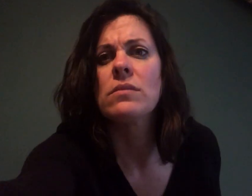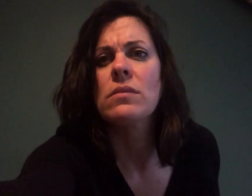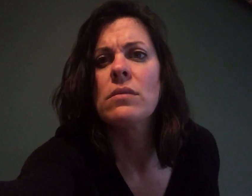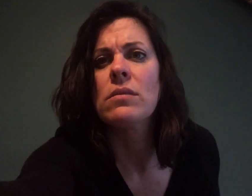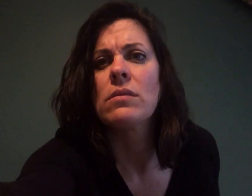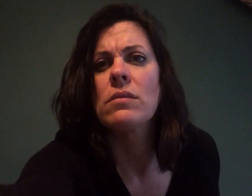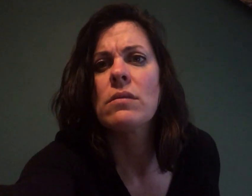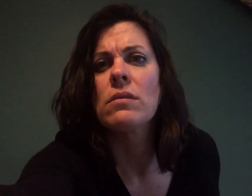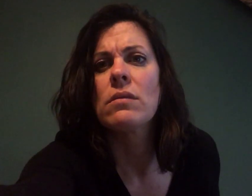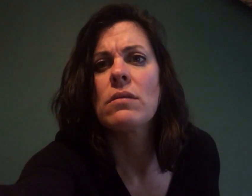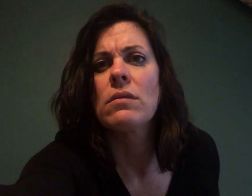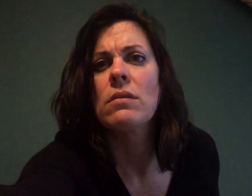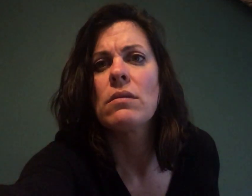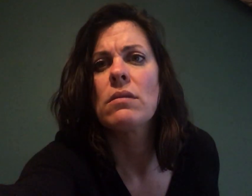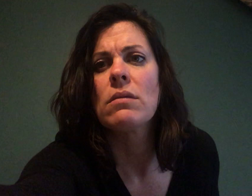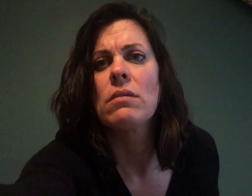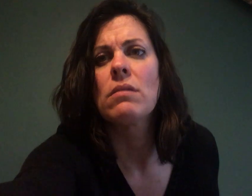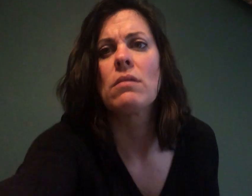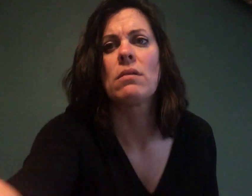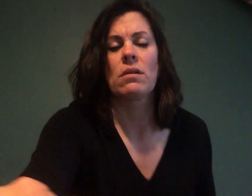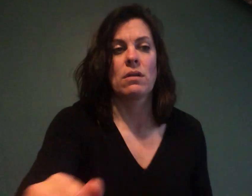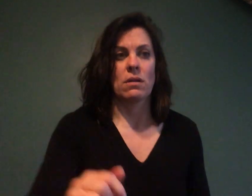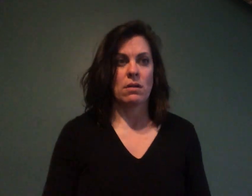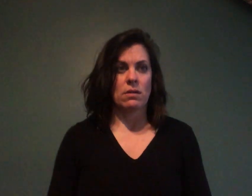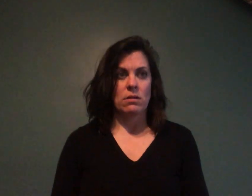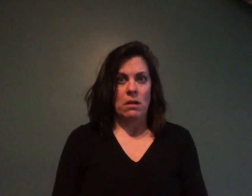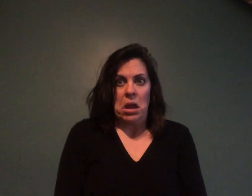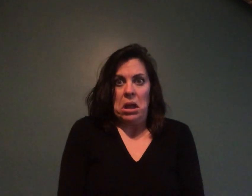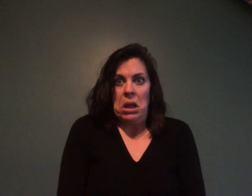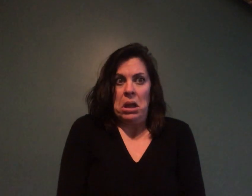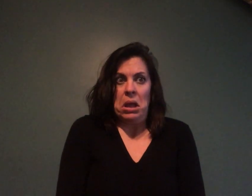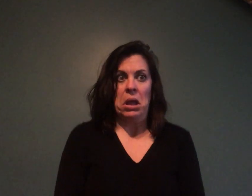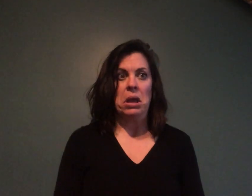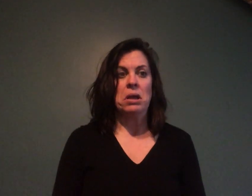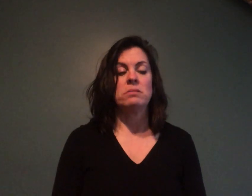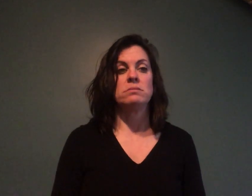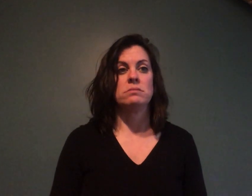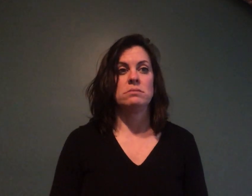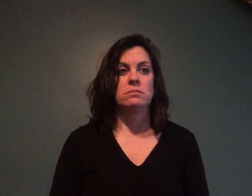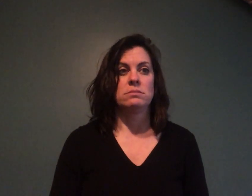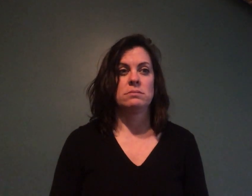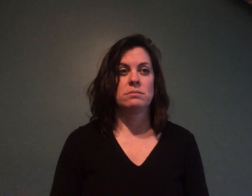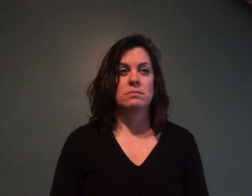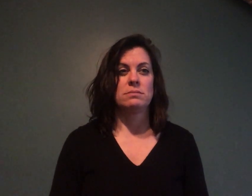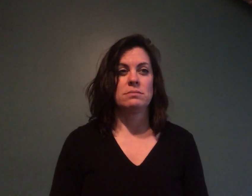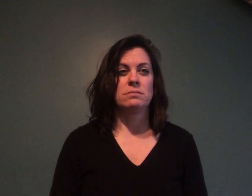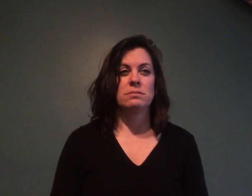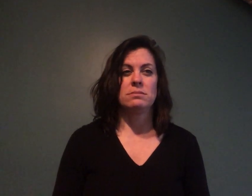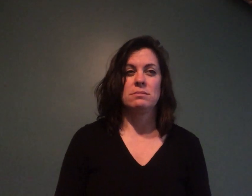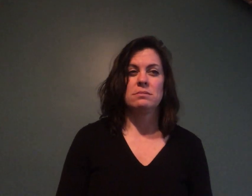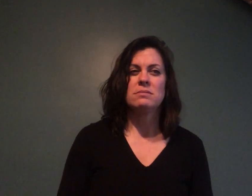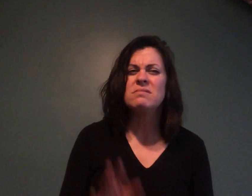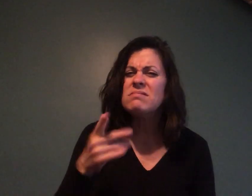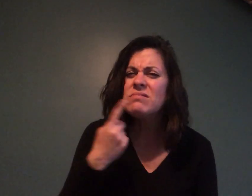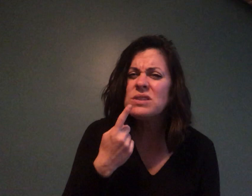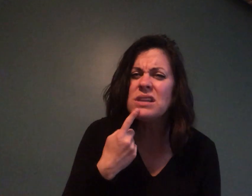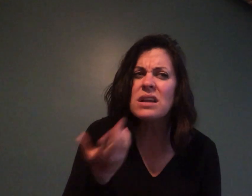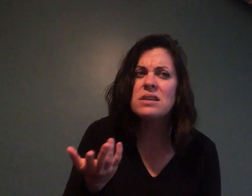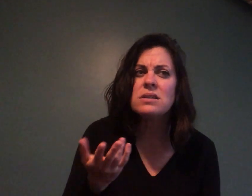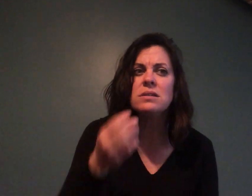Malachi? Oh, it's a ground fault circuit interrupter. Yeah. What is it? A ground fault circuit interrupter.